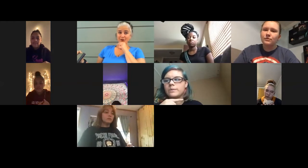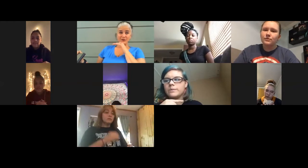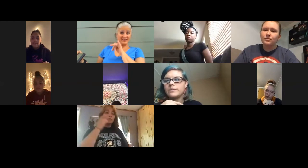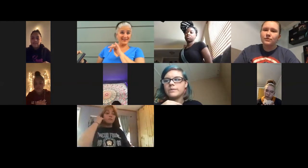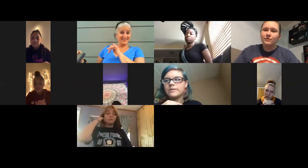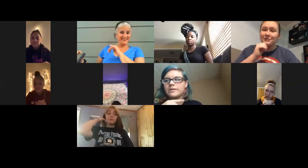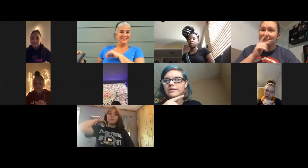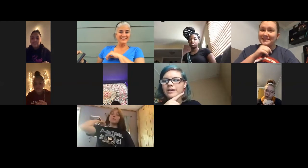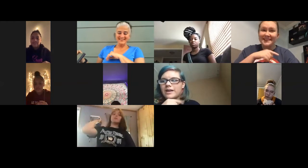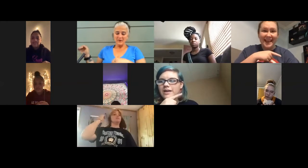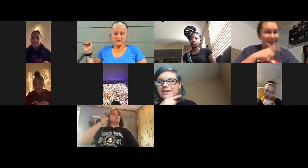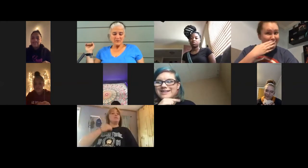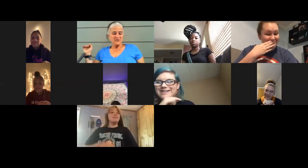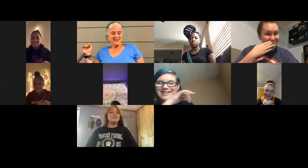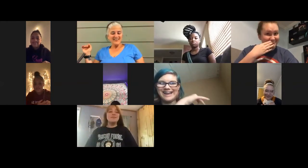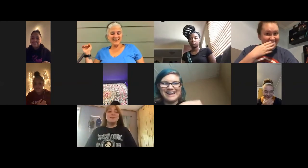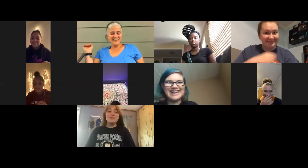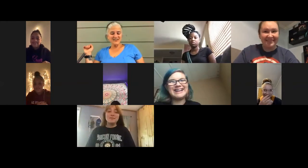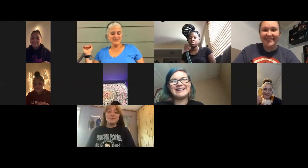looking, who's that?